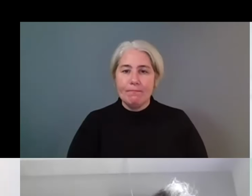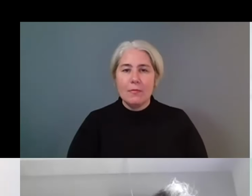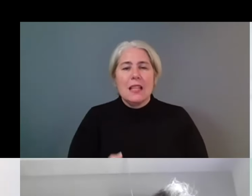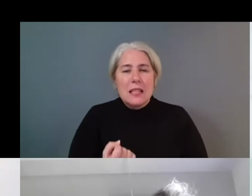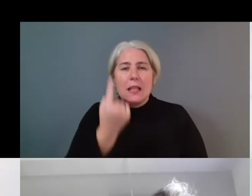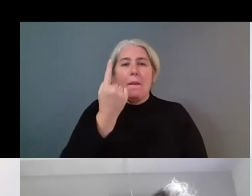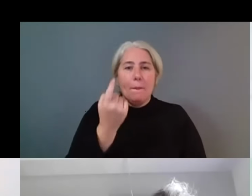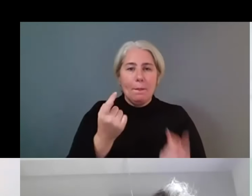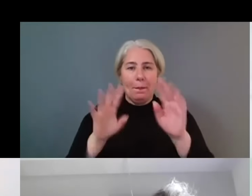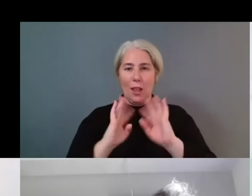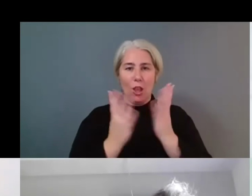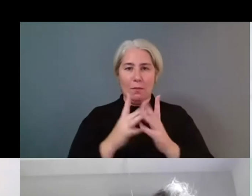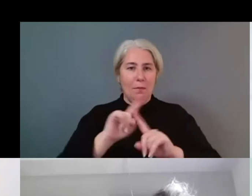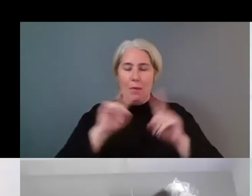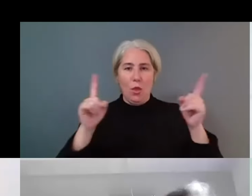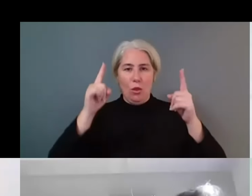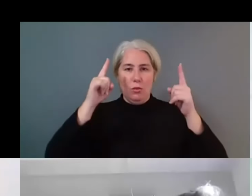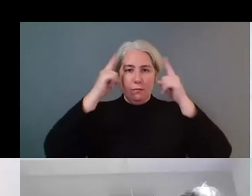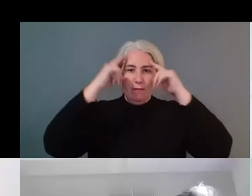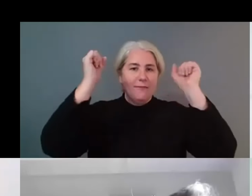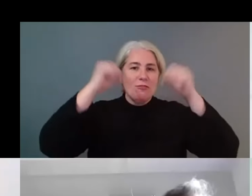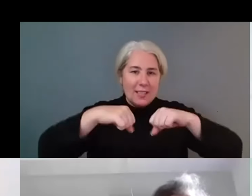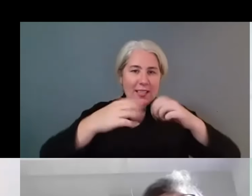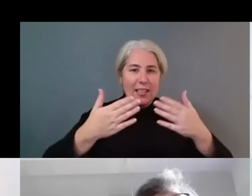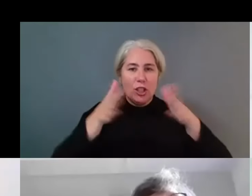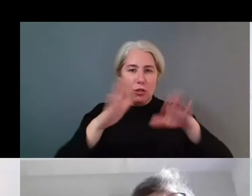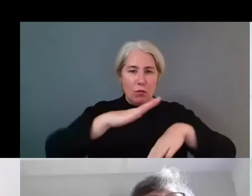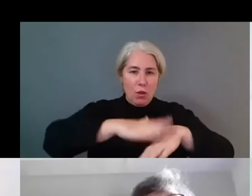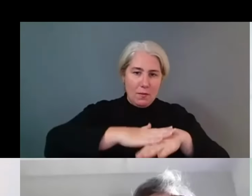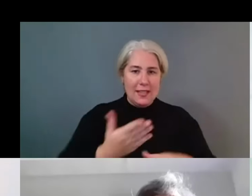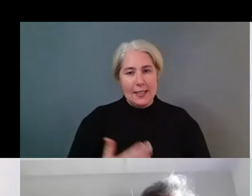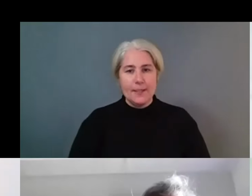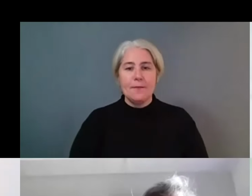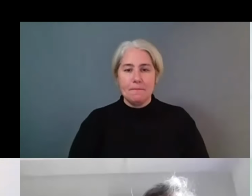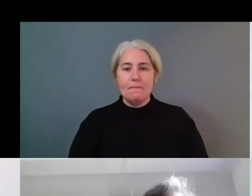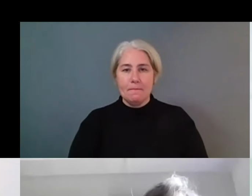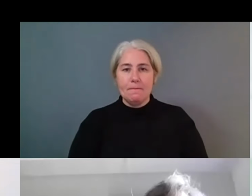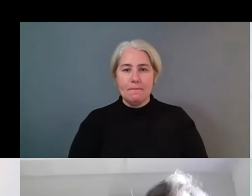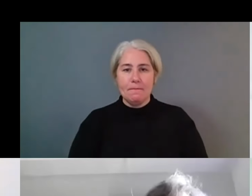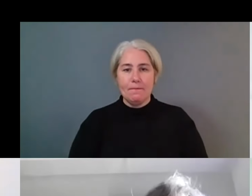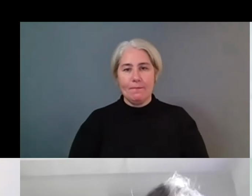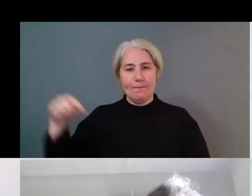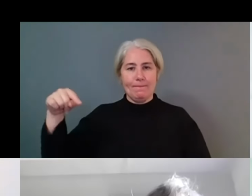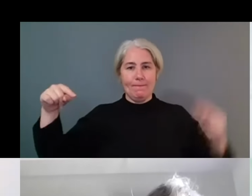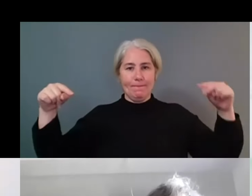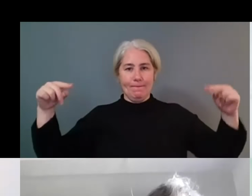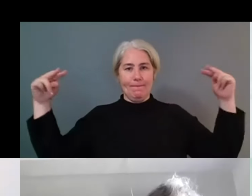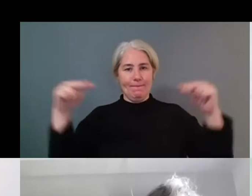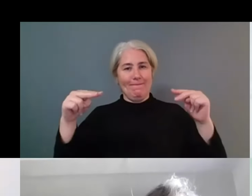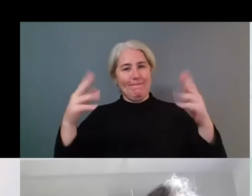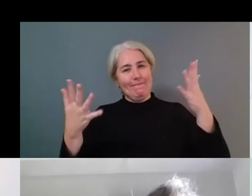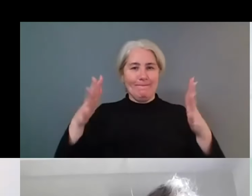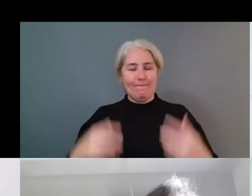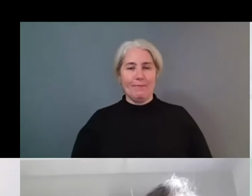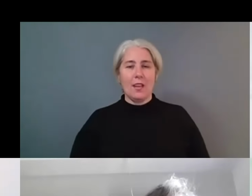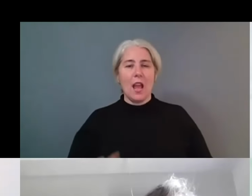to make you maybe what helps in order to understand the framework of the